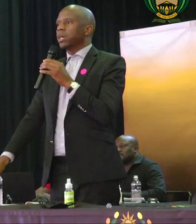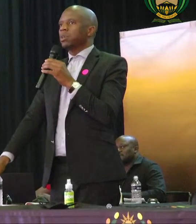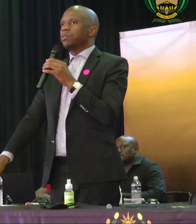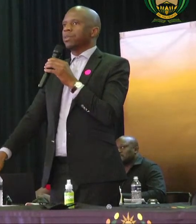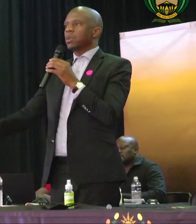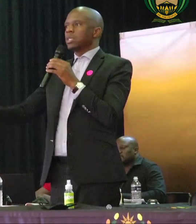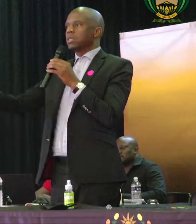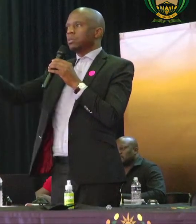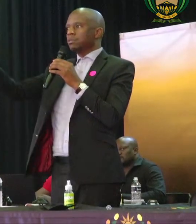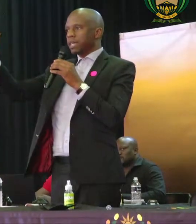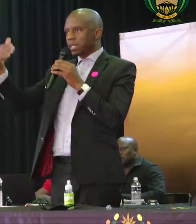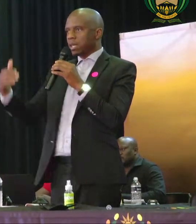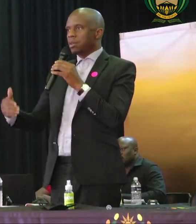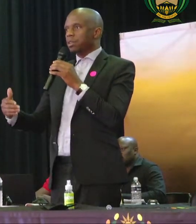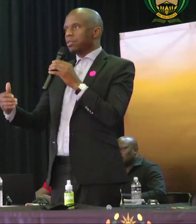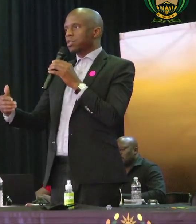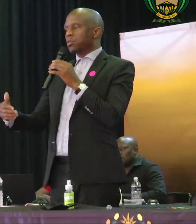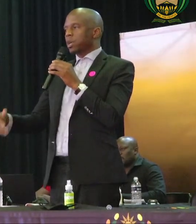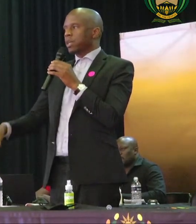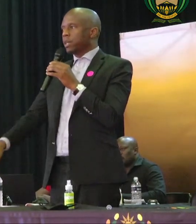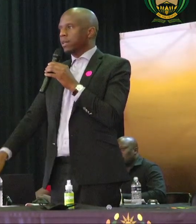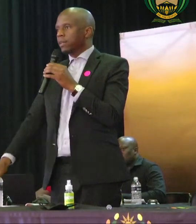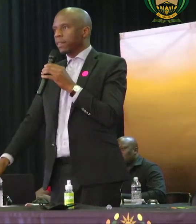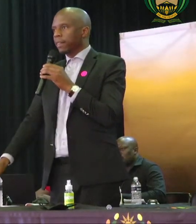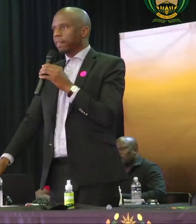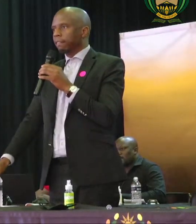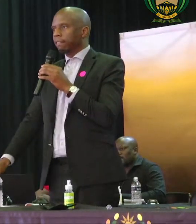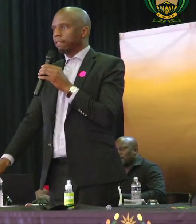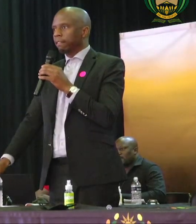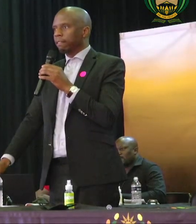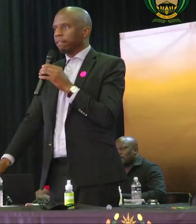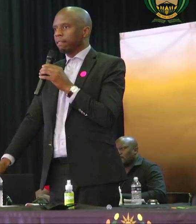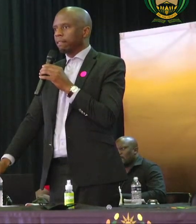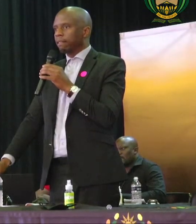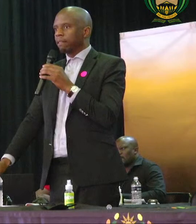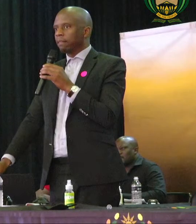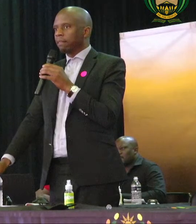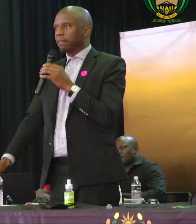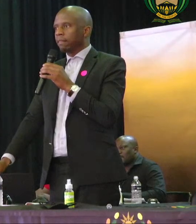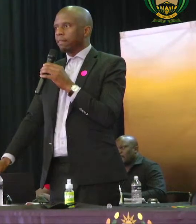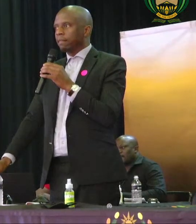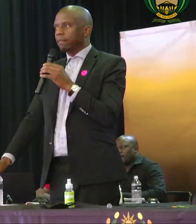All that we have invited now, they have not spoken. Eh?